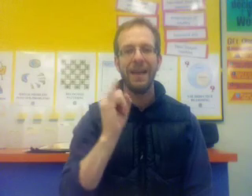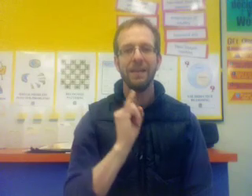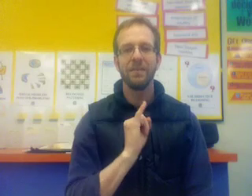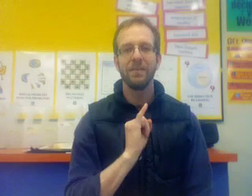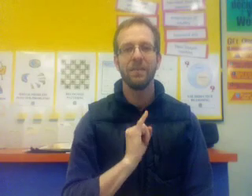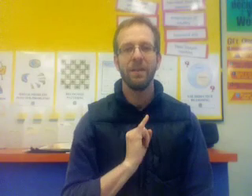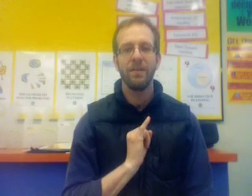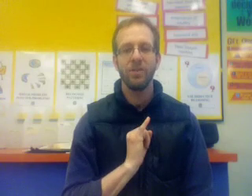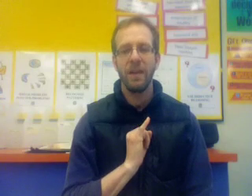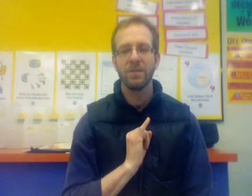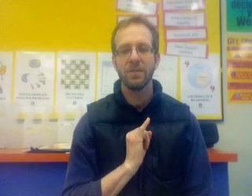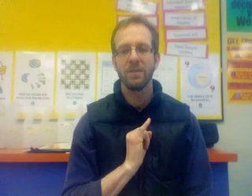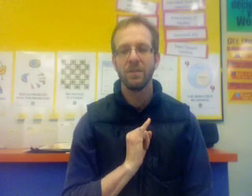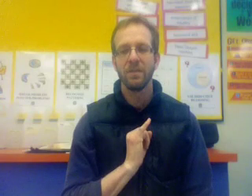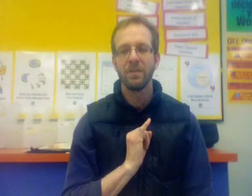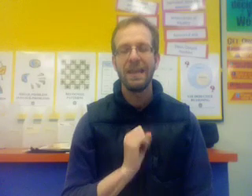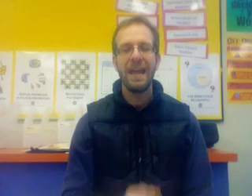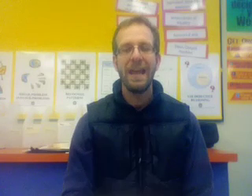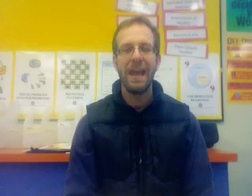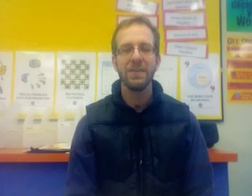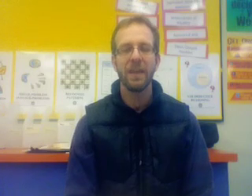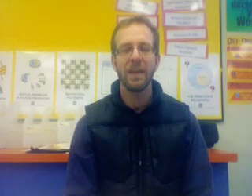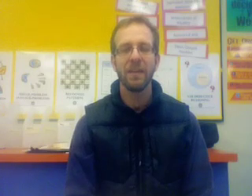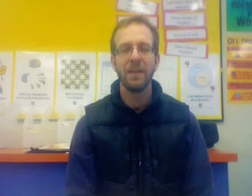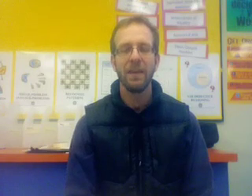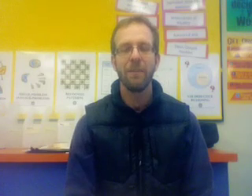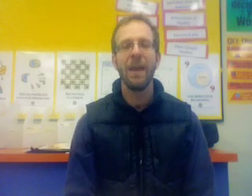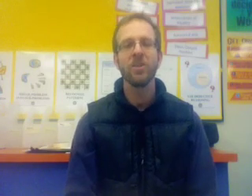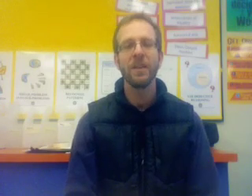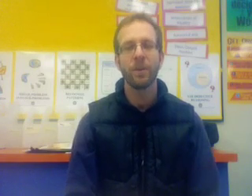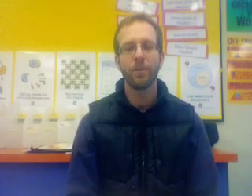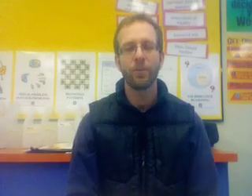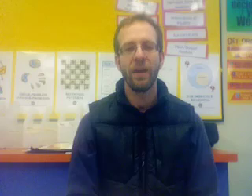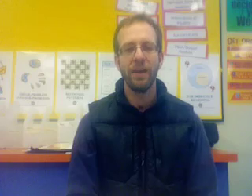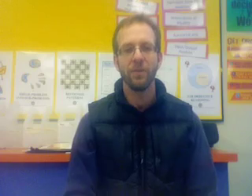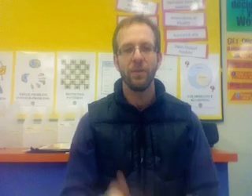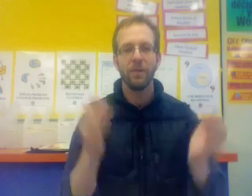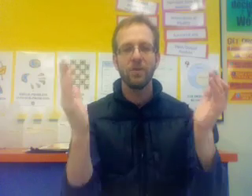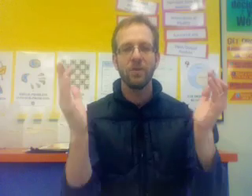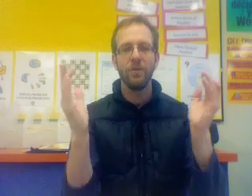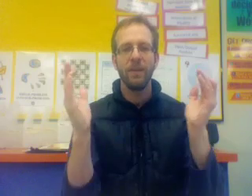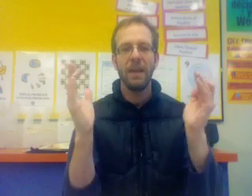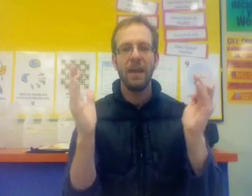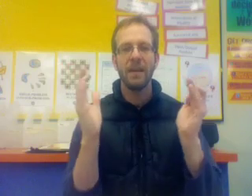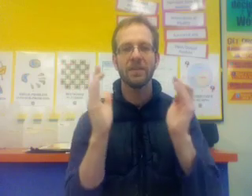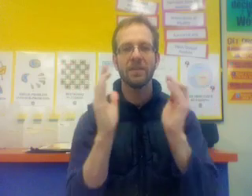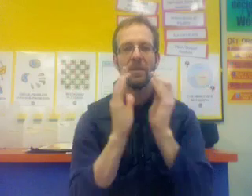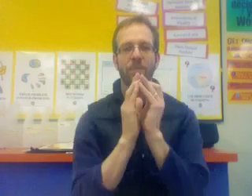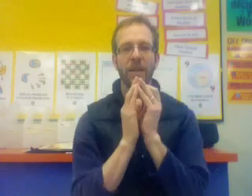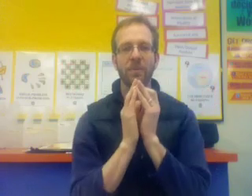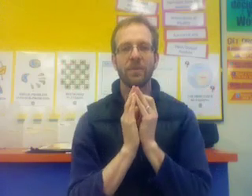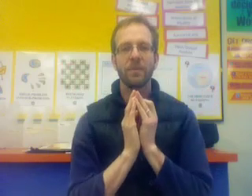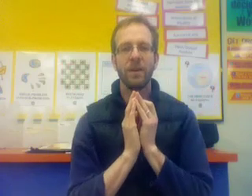I, the middle of the chest. Asking, imagine that you're praying with two flat hands, bringing them to the front